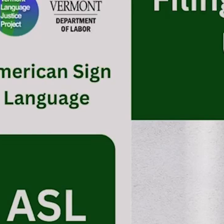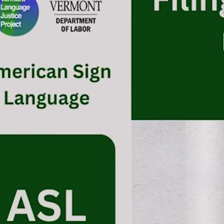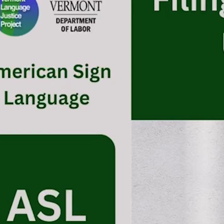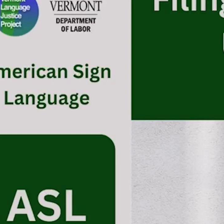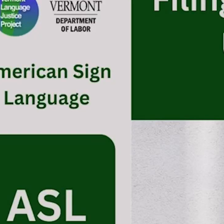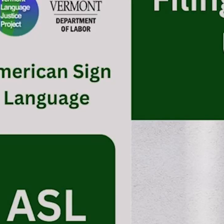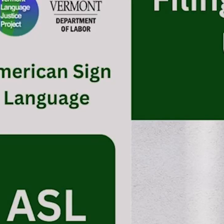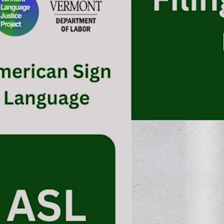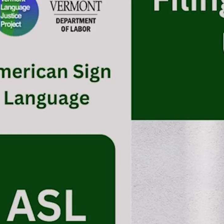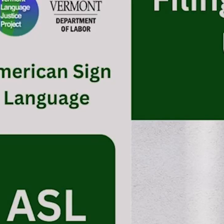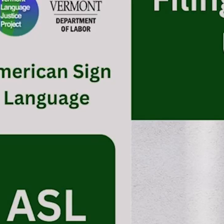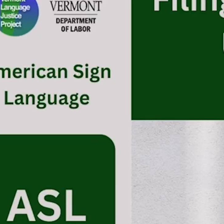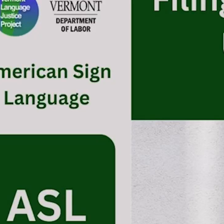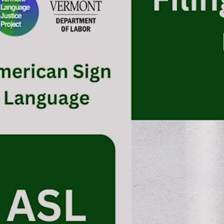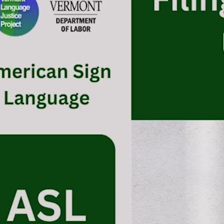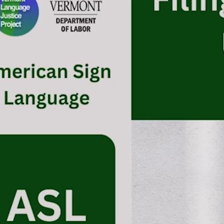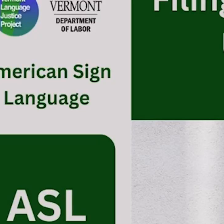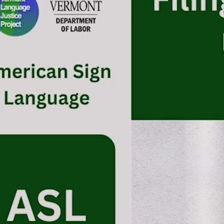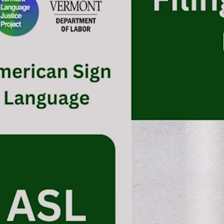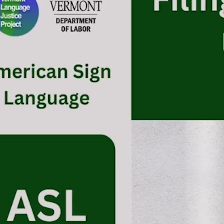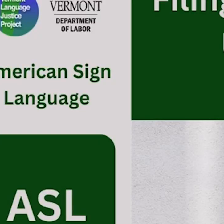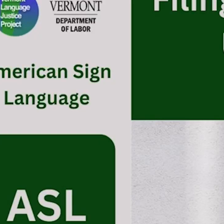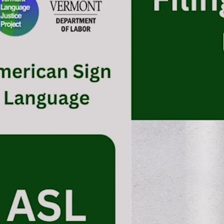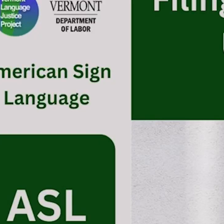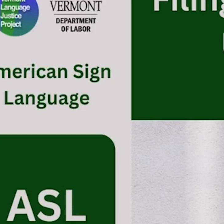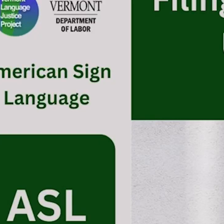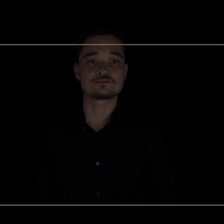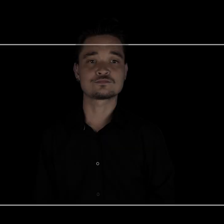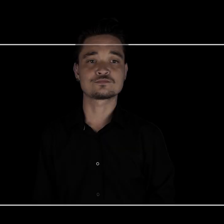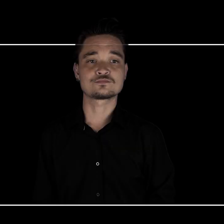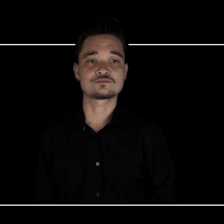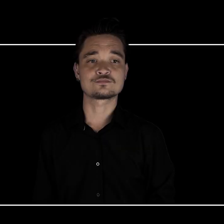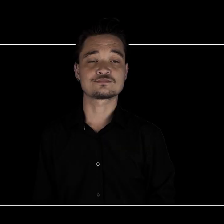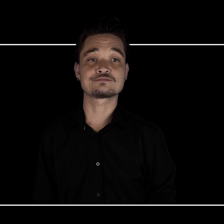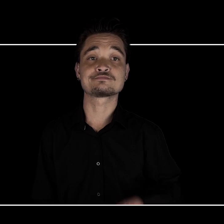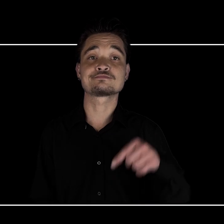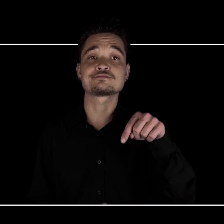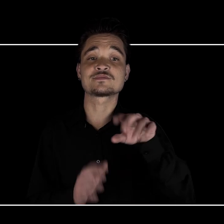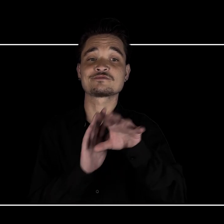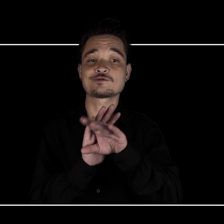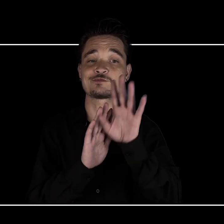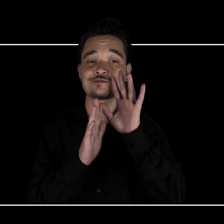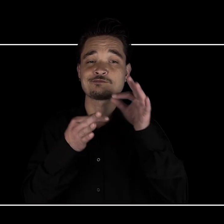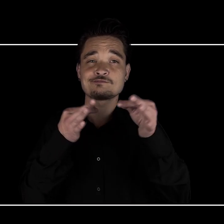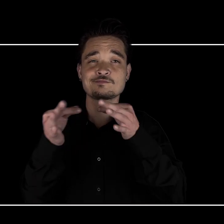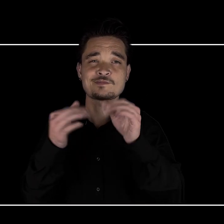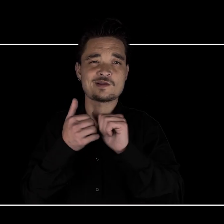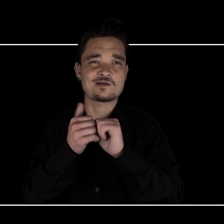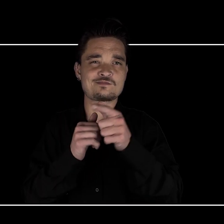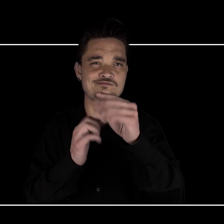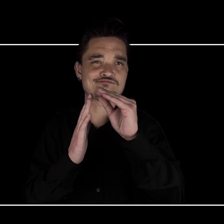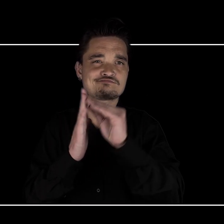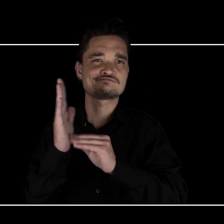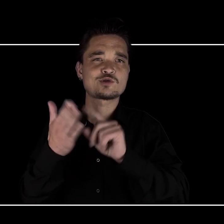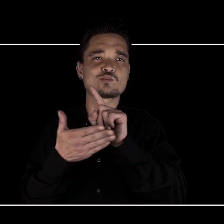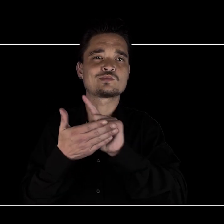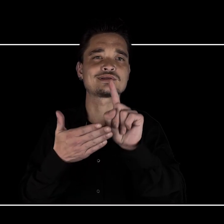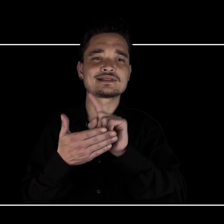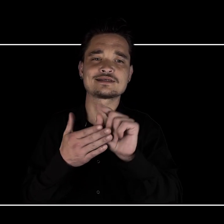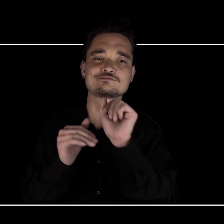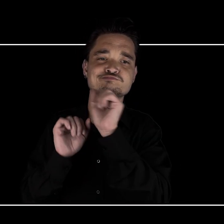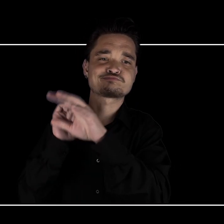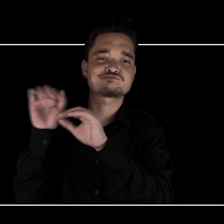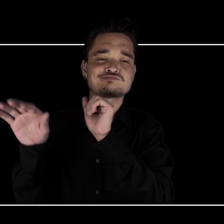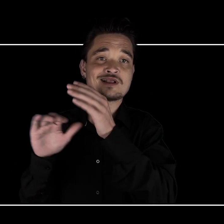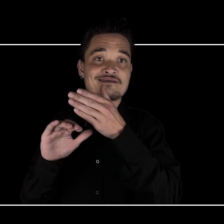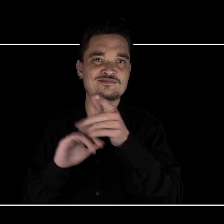Filing a weekly claim for unemployment insurance. This video tells you how to file a weekly claim after